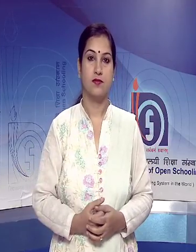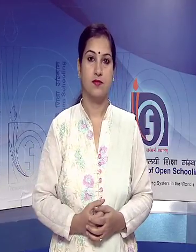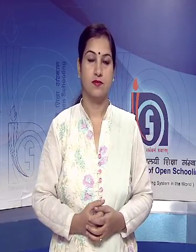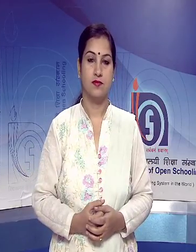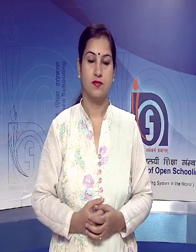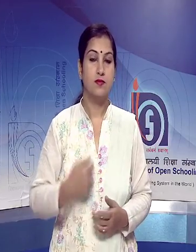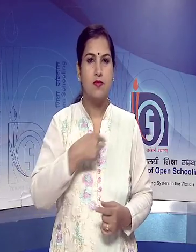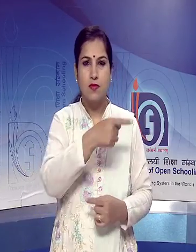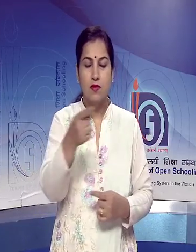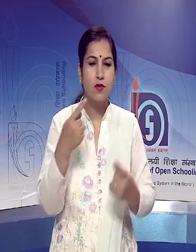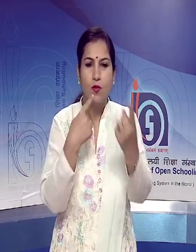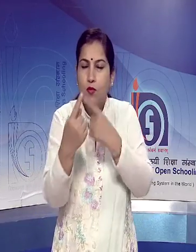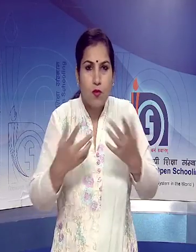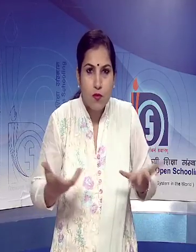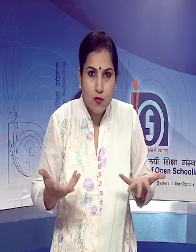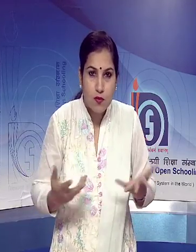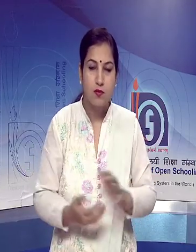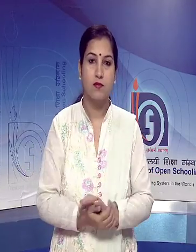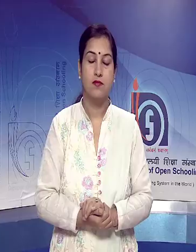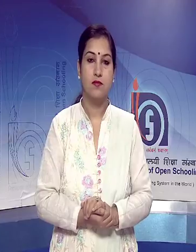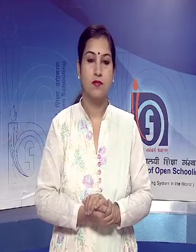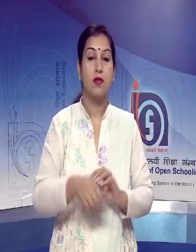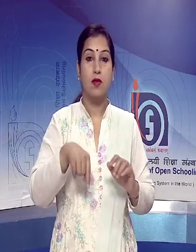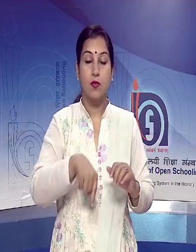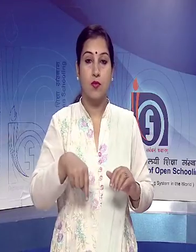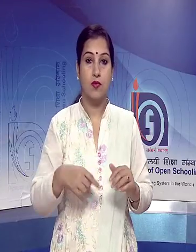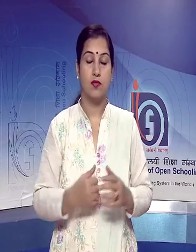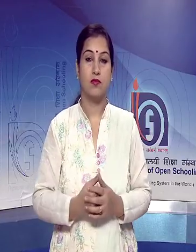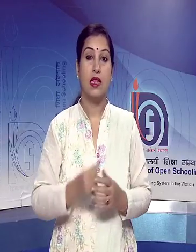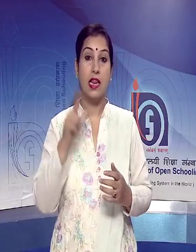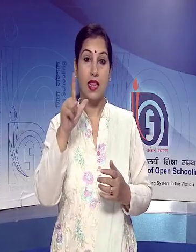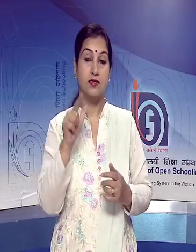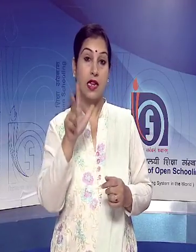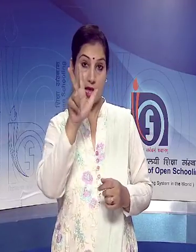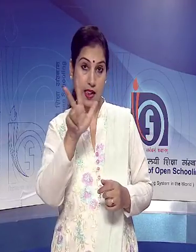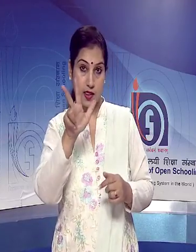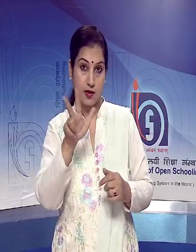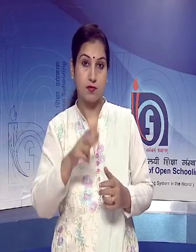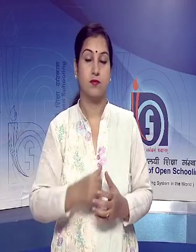we will discuss about lesson 8,